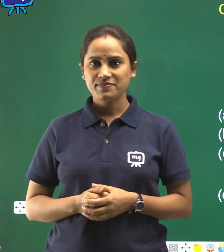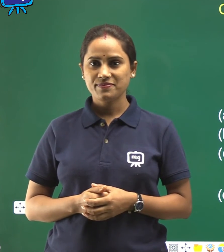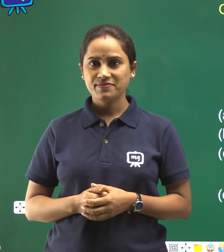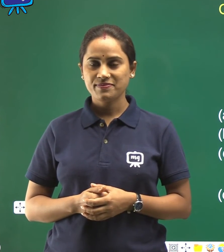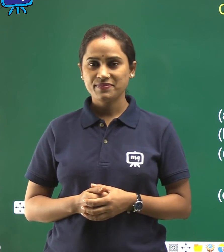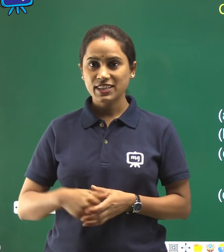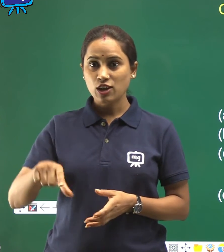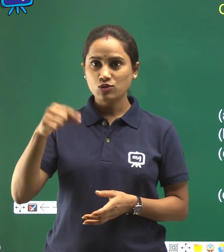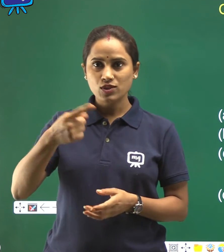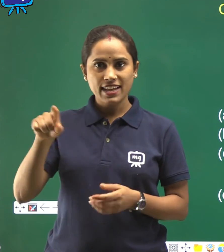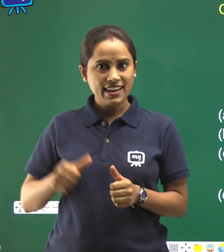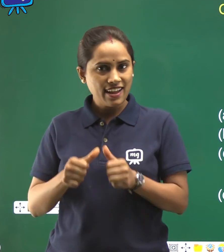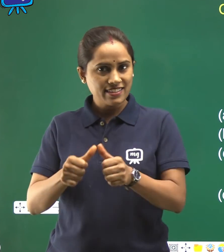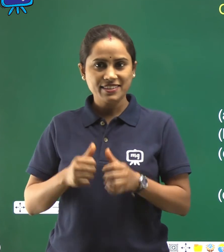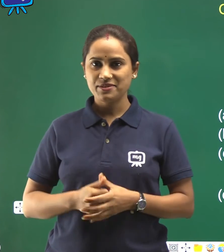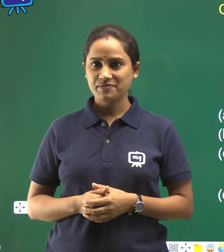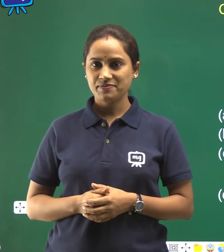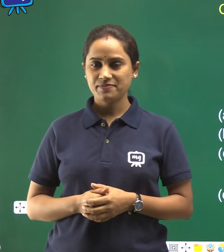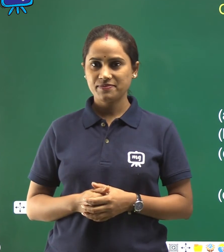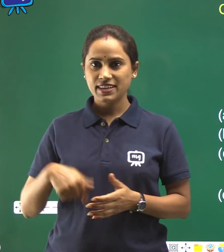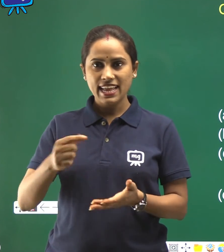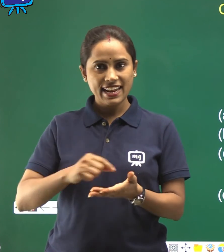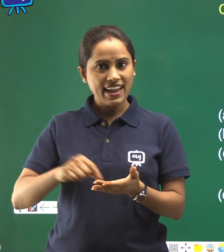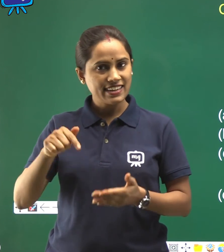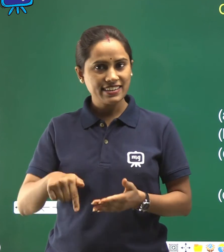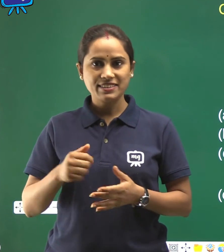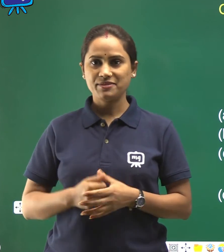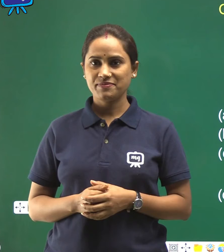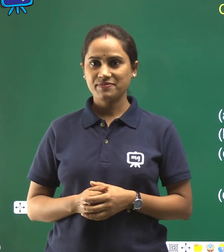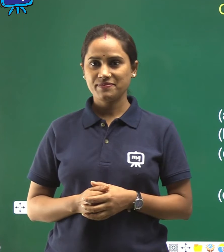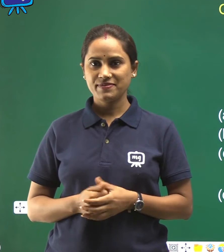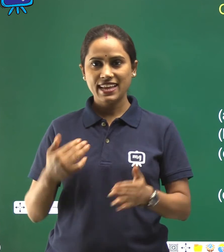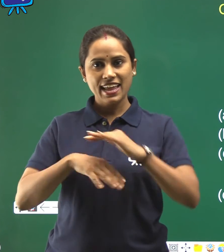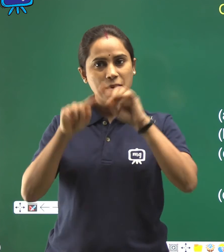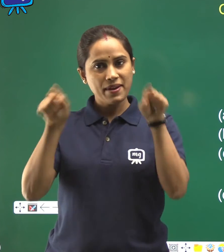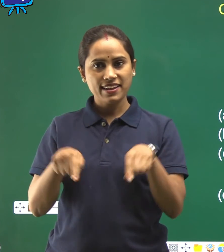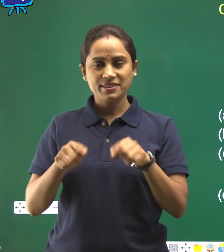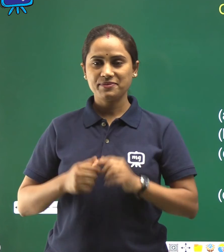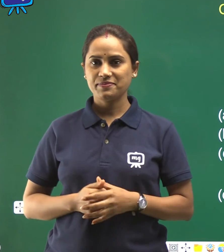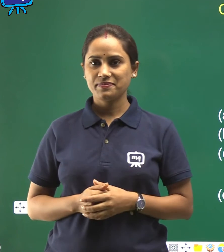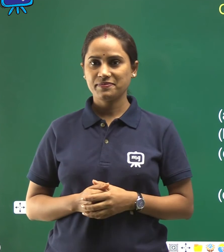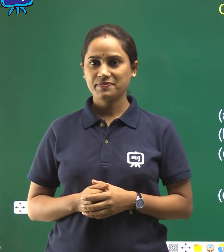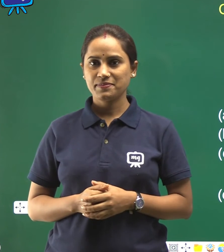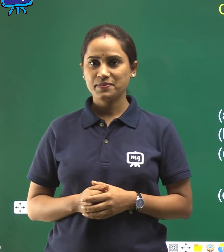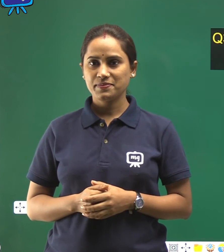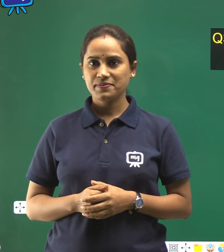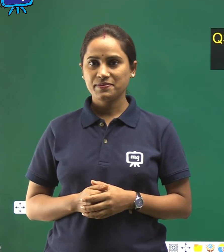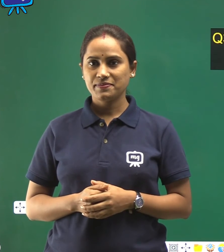Choose the correct answer and write it in bracket.